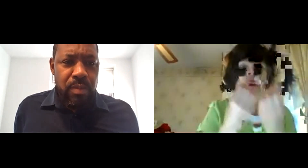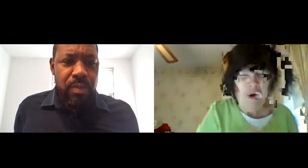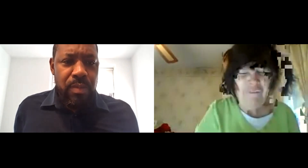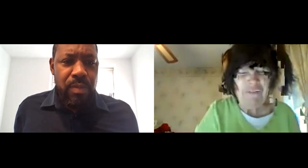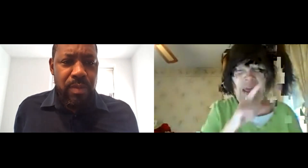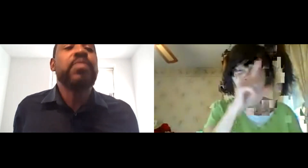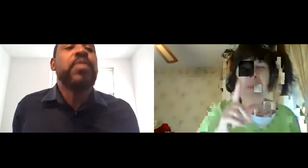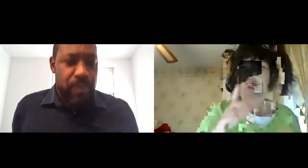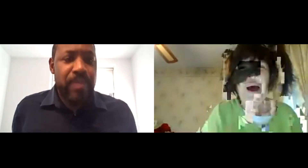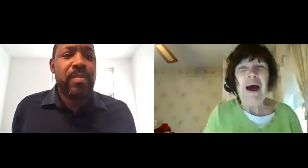I'm a legal librarian.